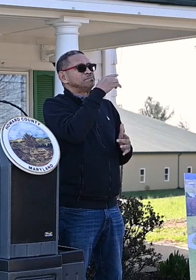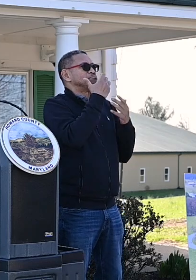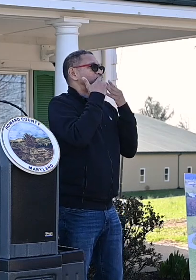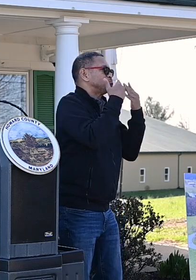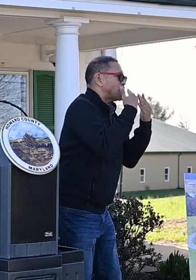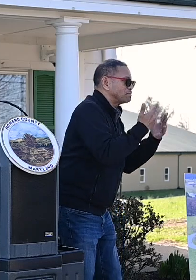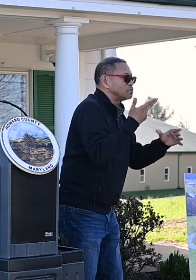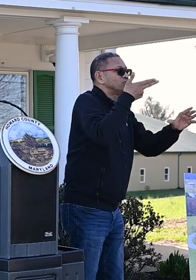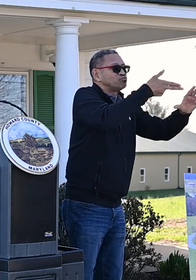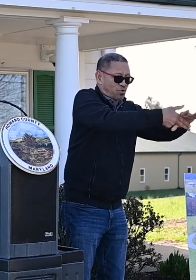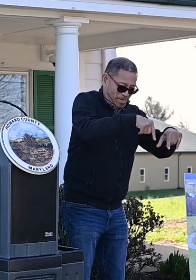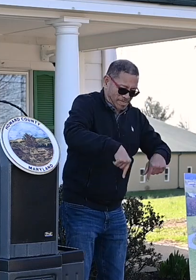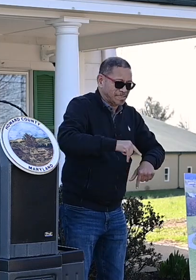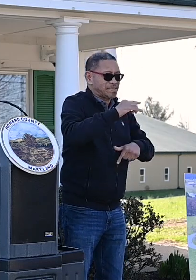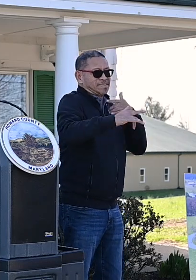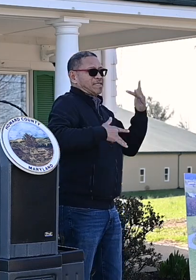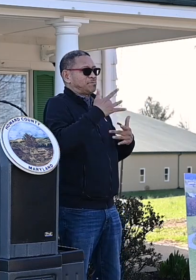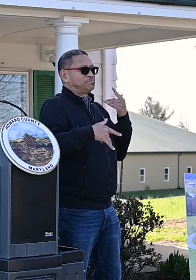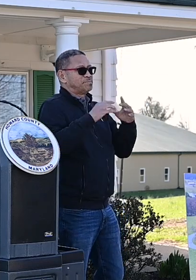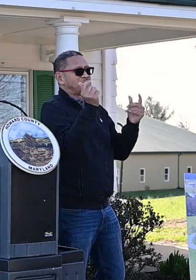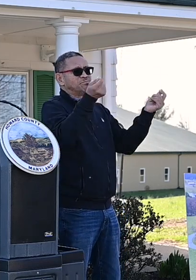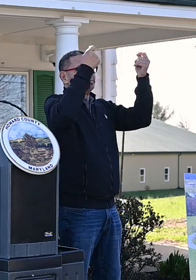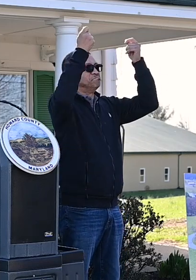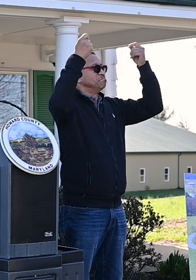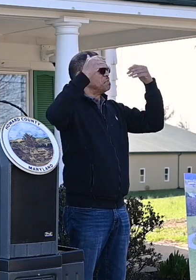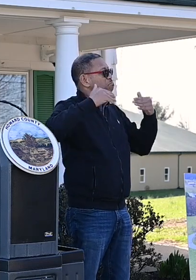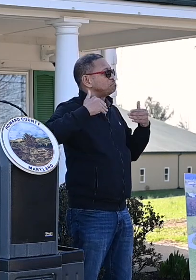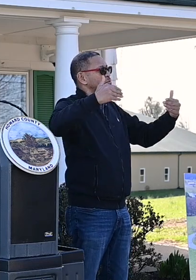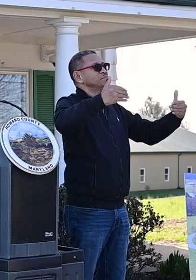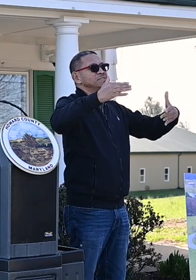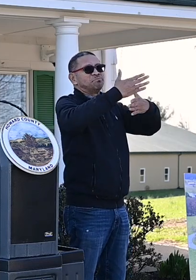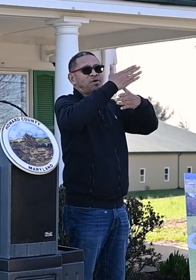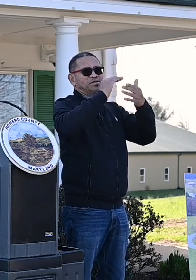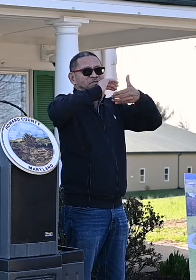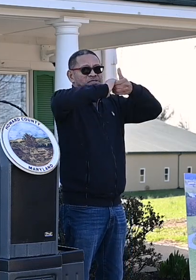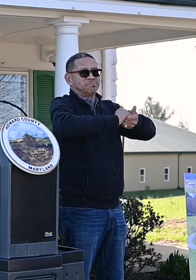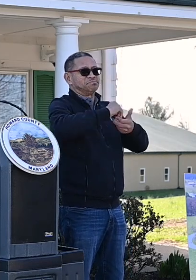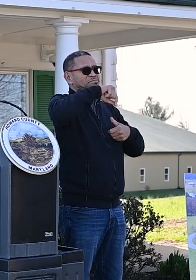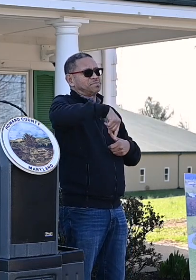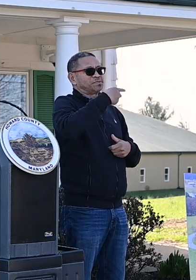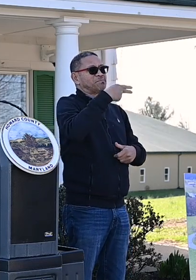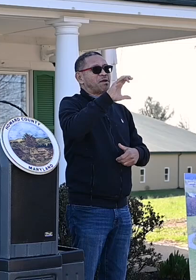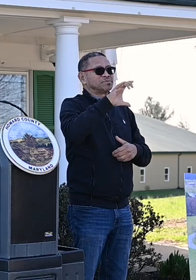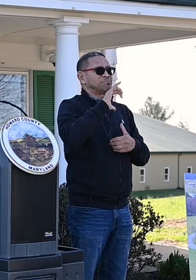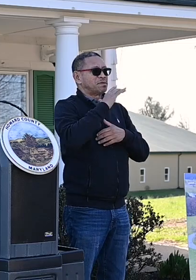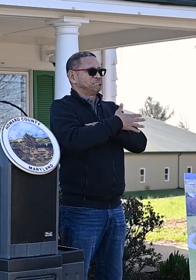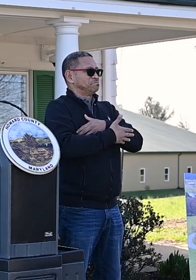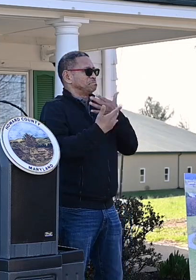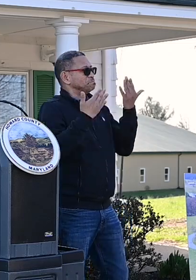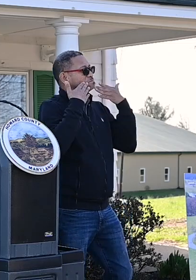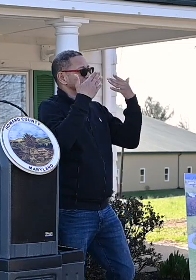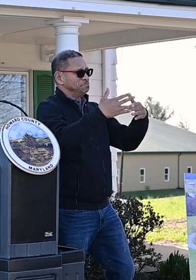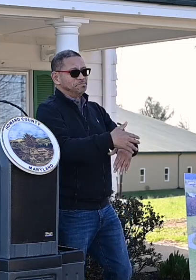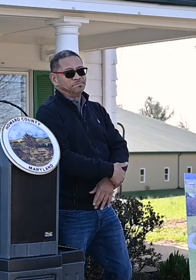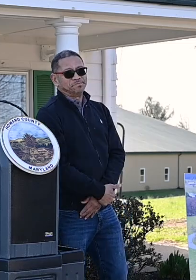grateful to join in this exciting celebration of progress and partnership within our community. Thank you.